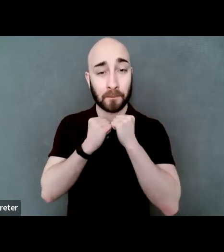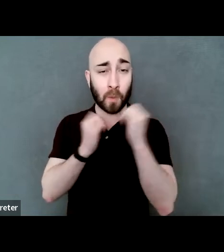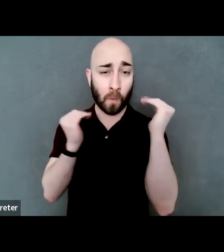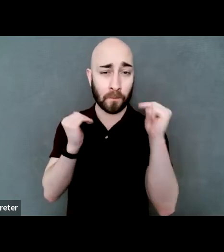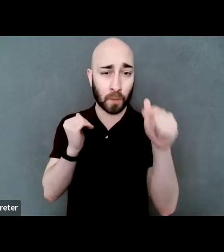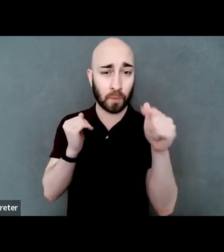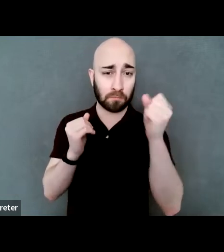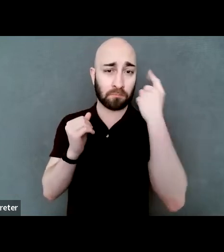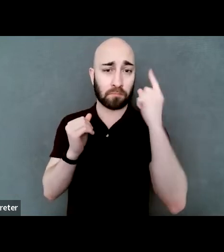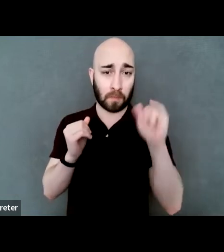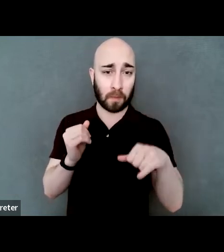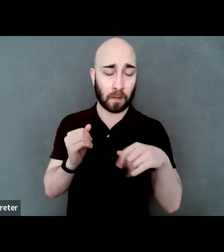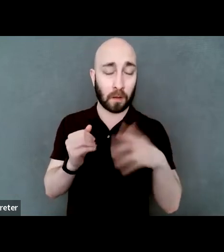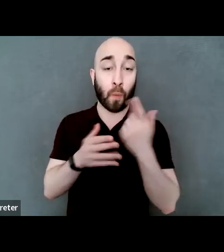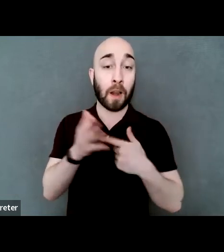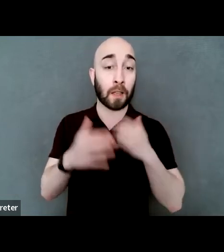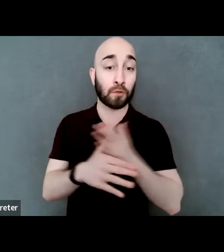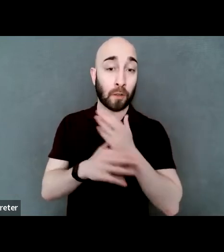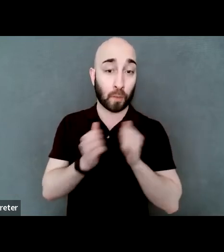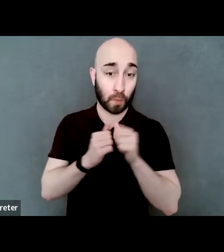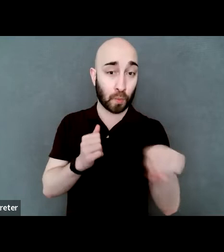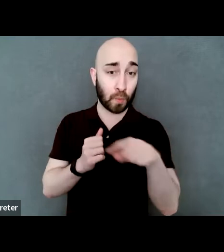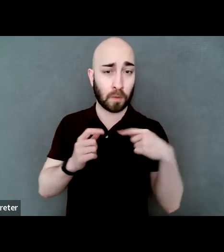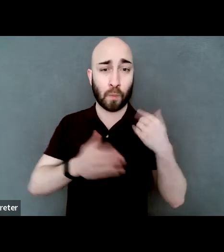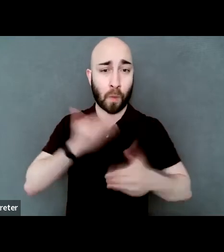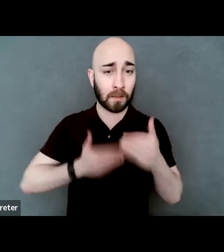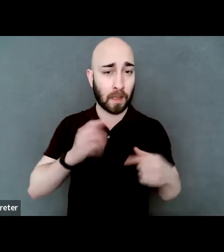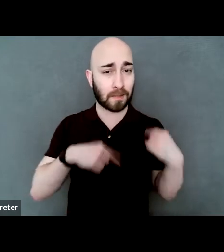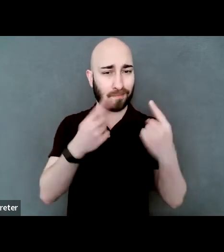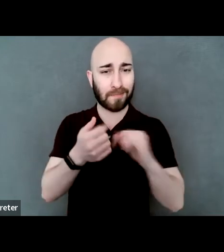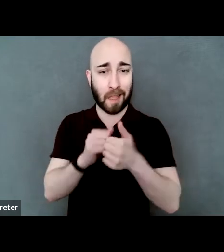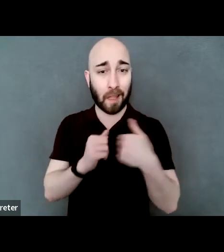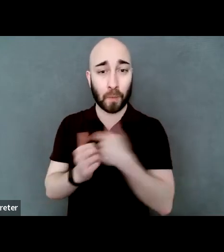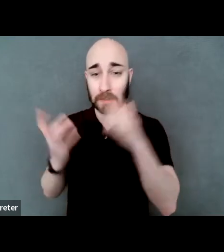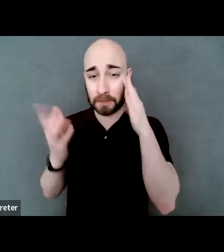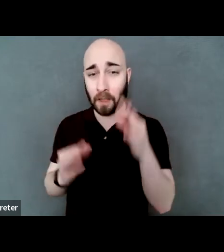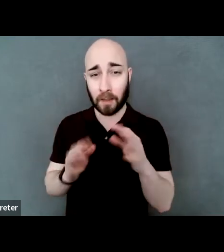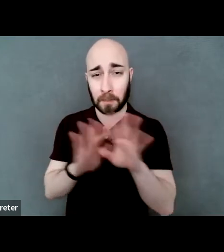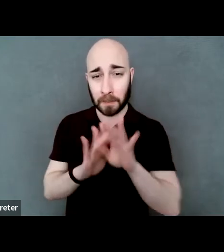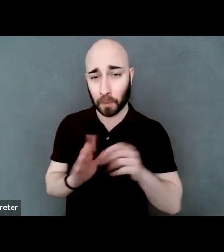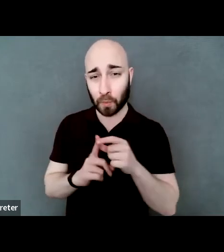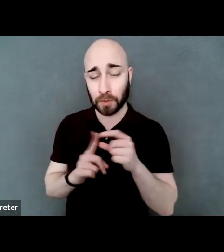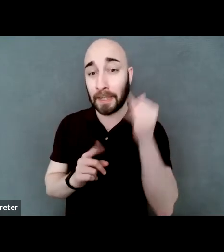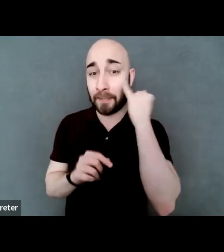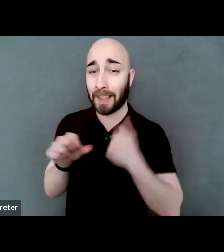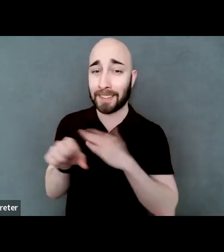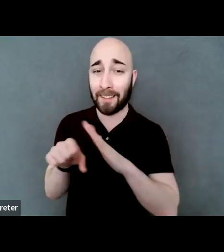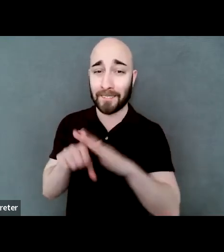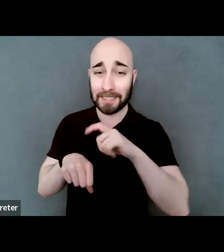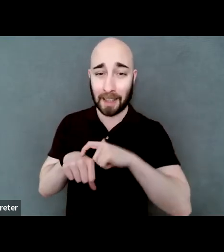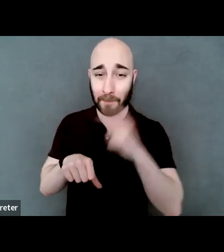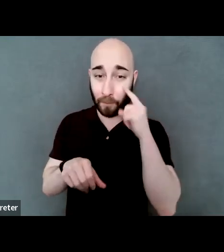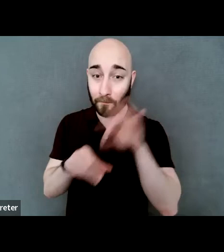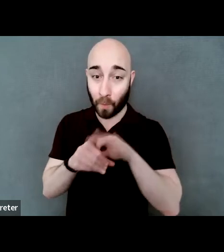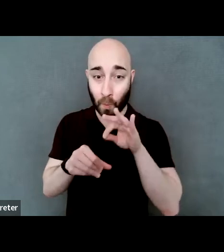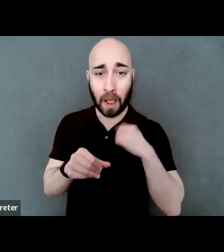I want to share with you is the process as far as how we got to this point. If I had enough time to do a poll, I would probably poll